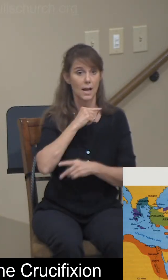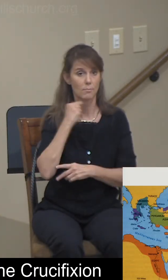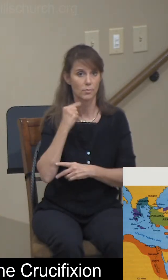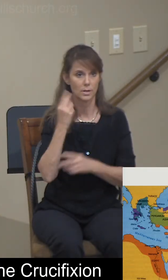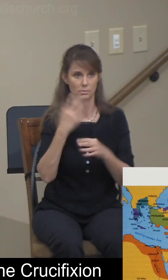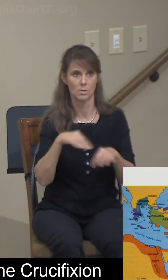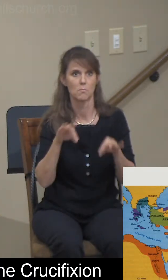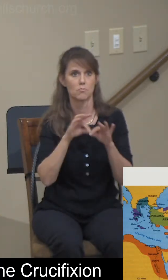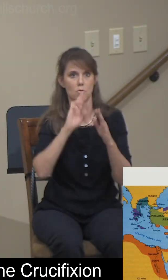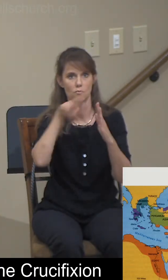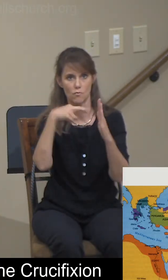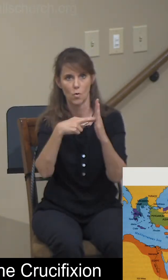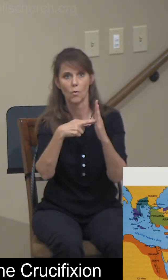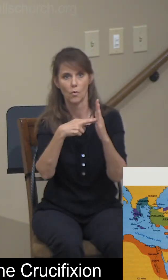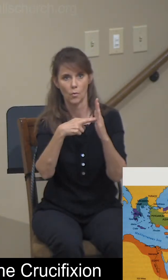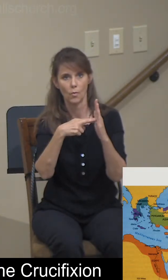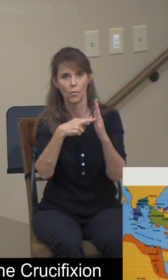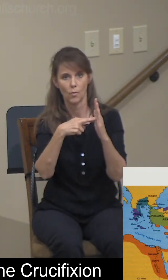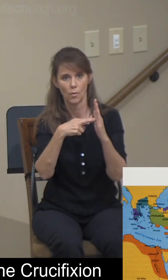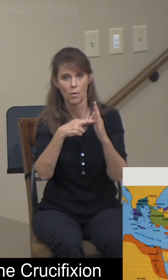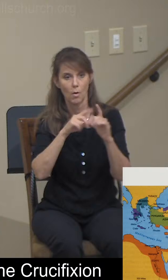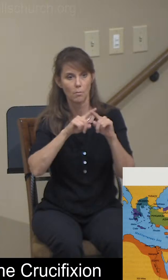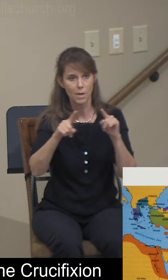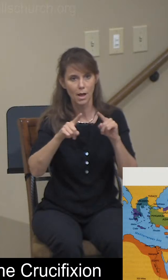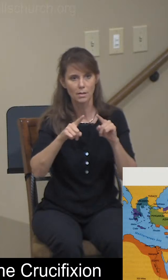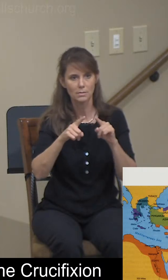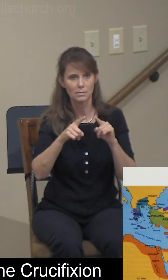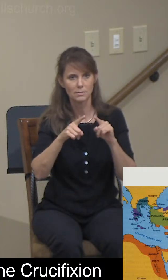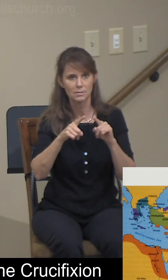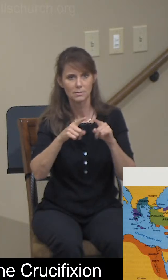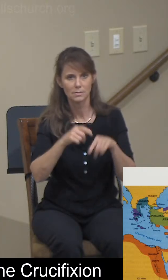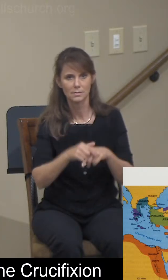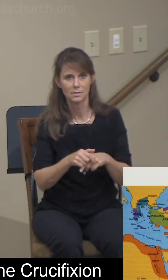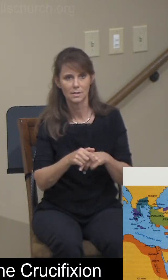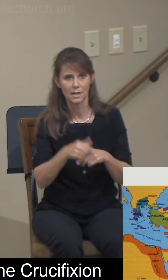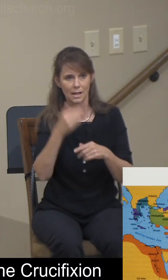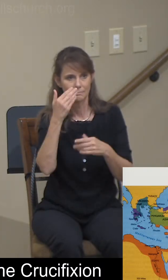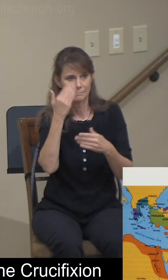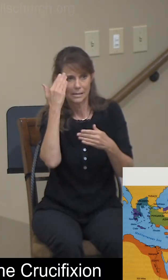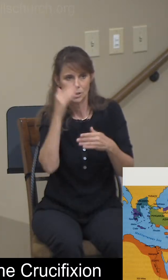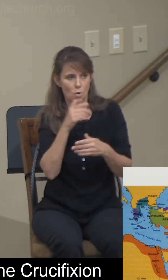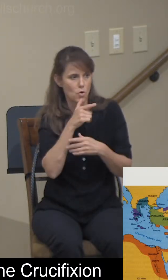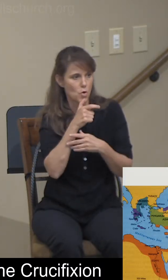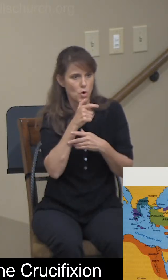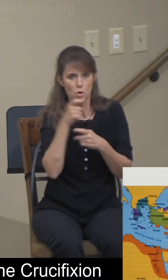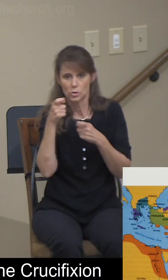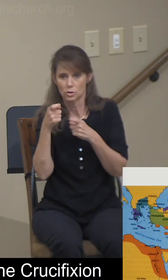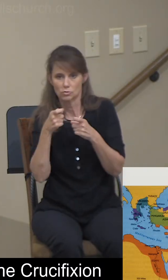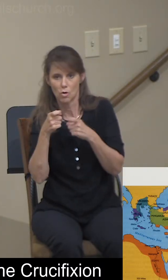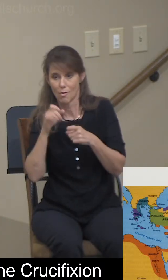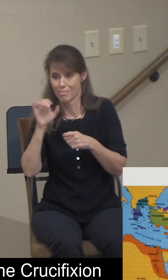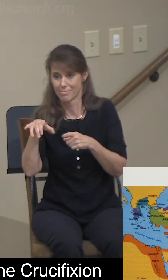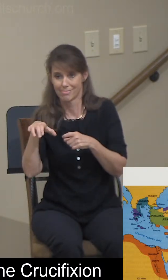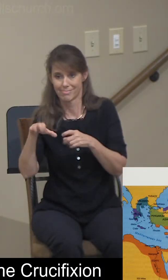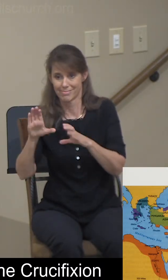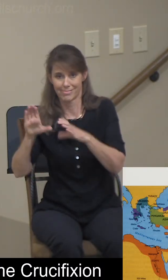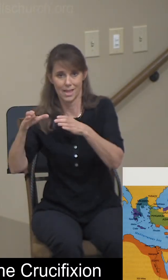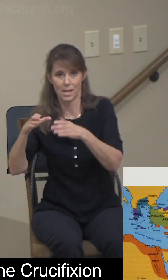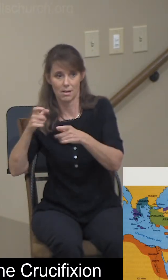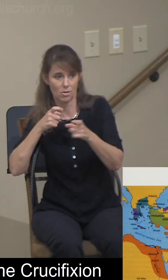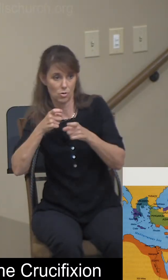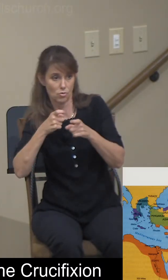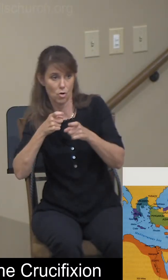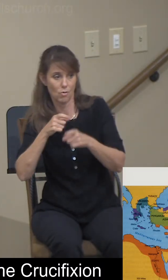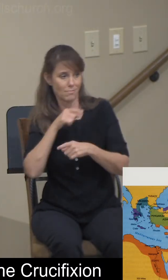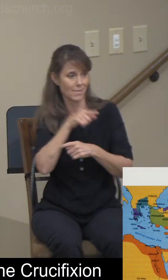Because of the relative instability of who's in control, the flipping back and forth between the two kingdoms, it's really